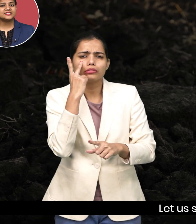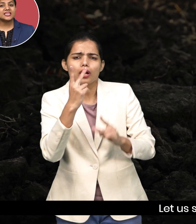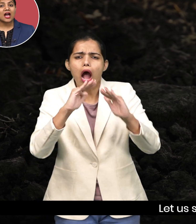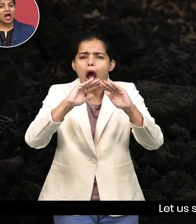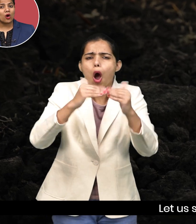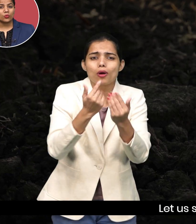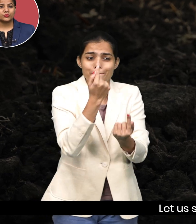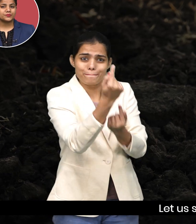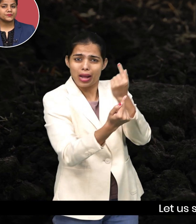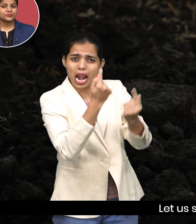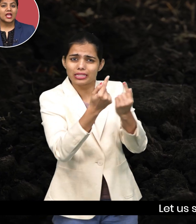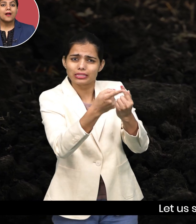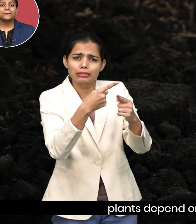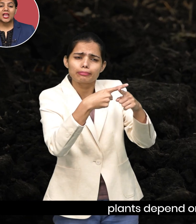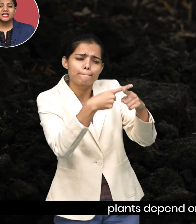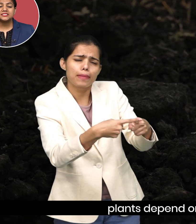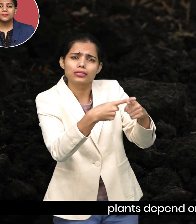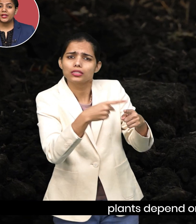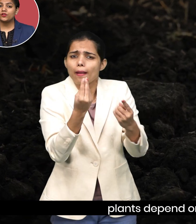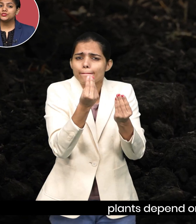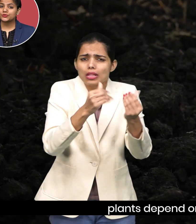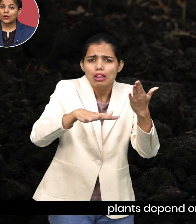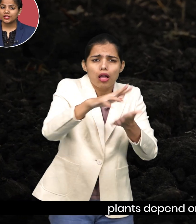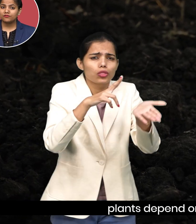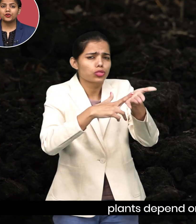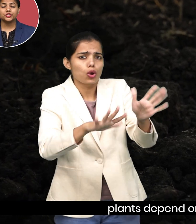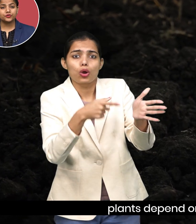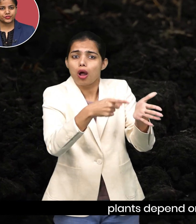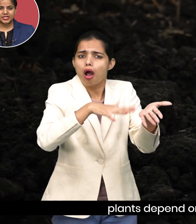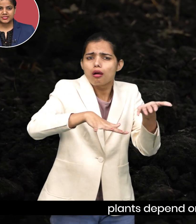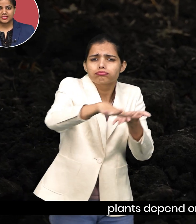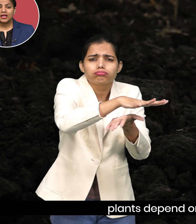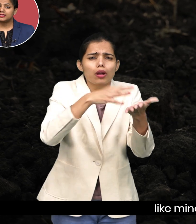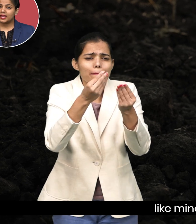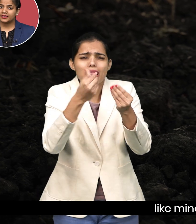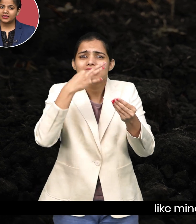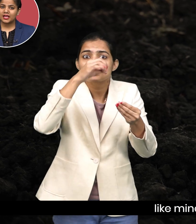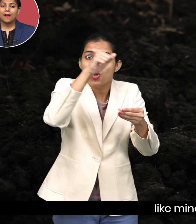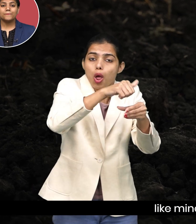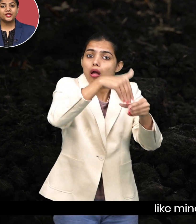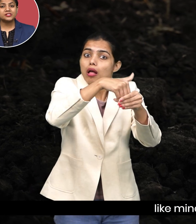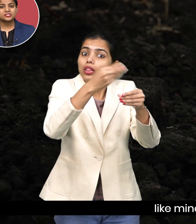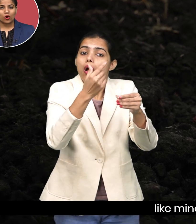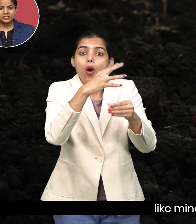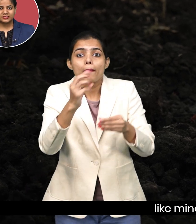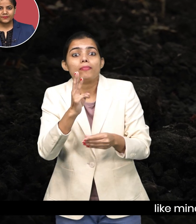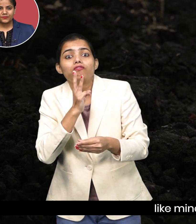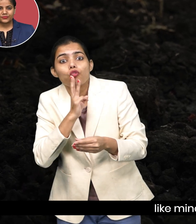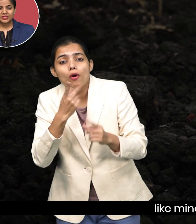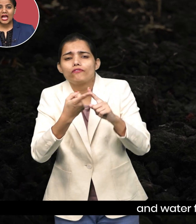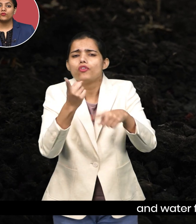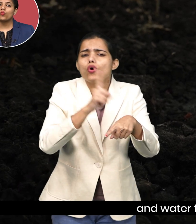Let us see how. Plants depend on soil for nutrients like mineral